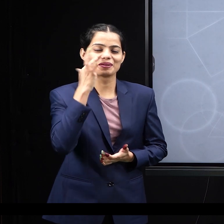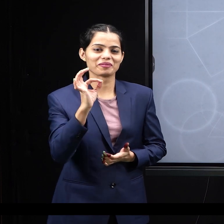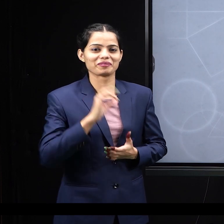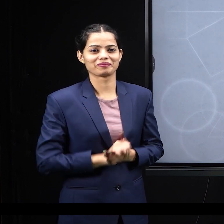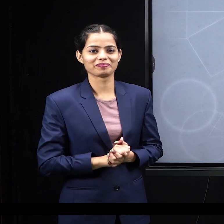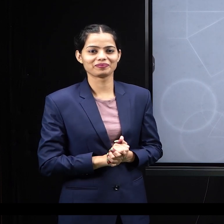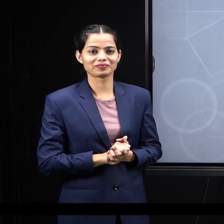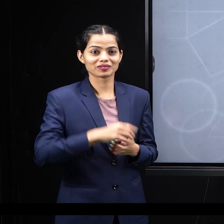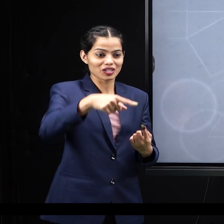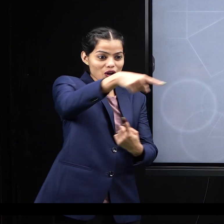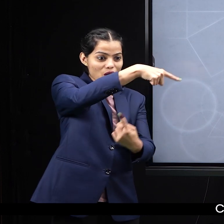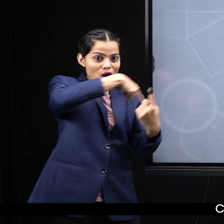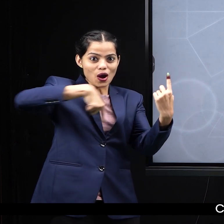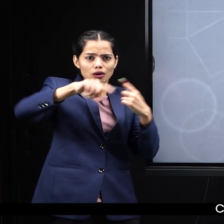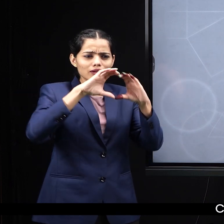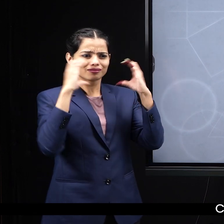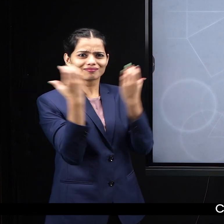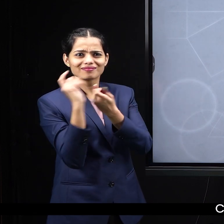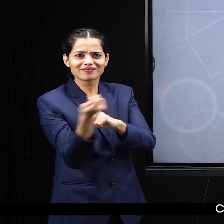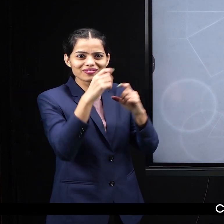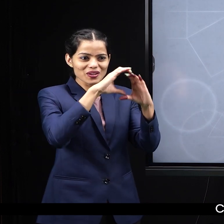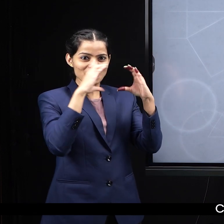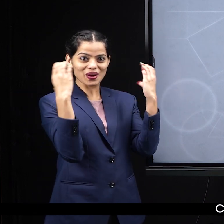Keywords: cyclic quadrilaterals,